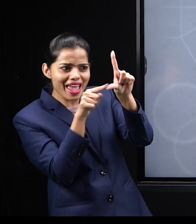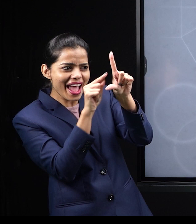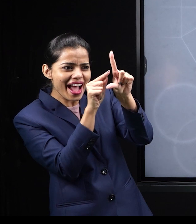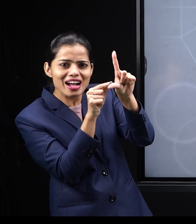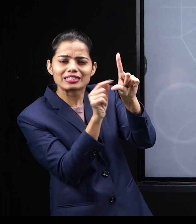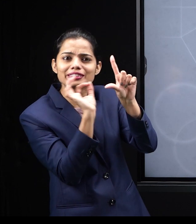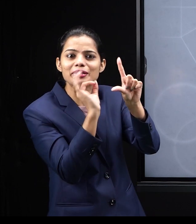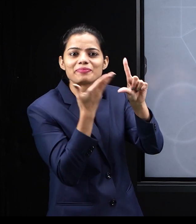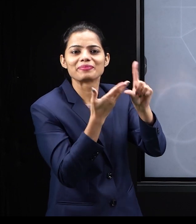angle side angle,